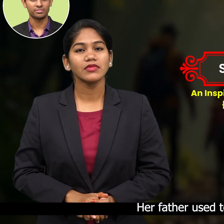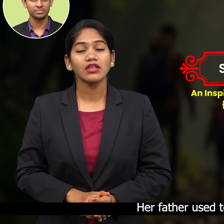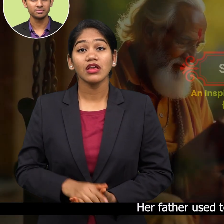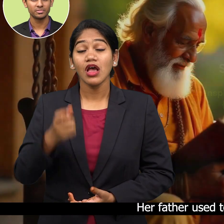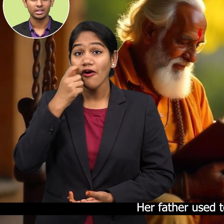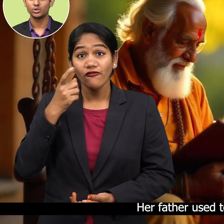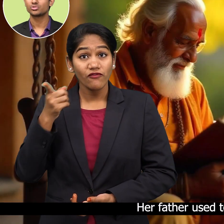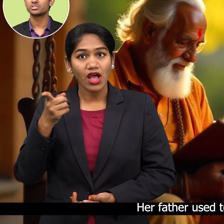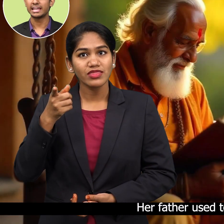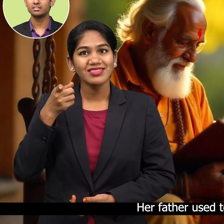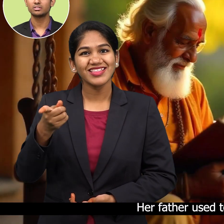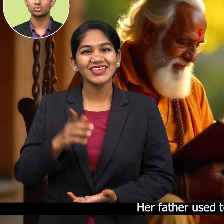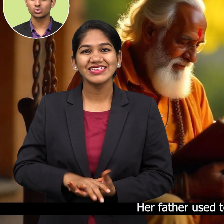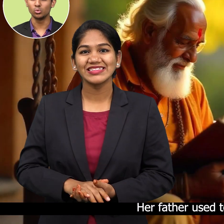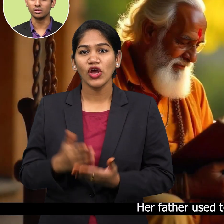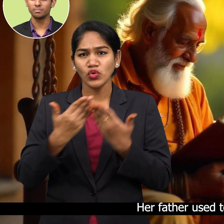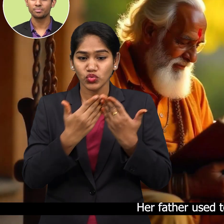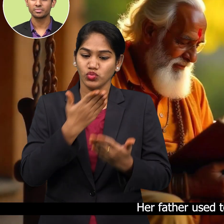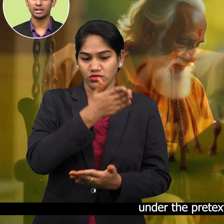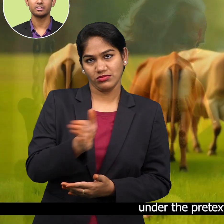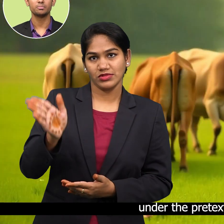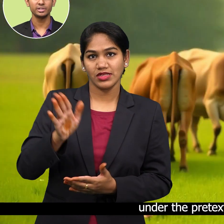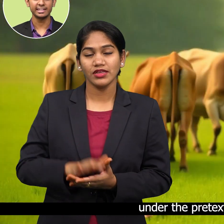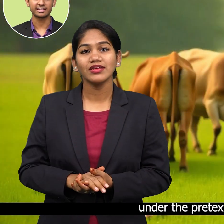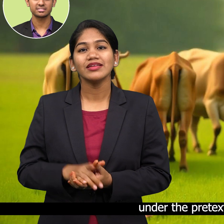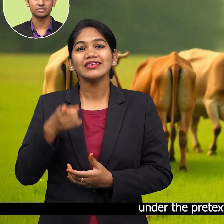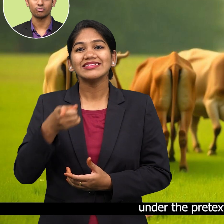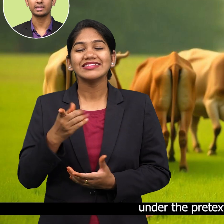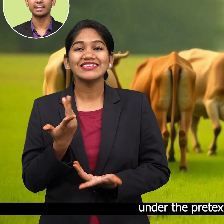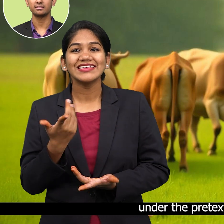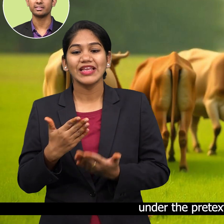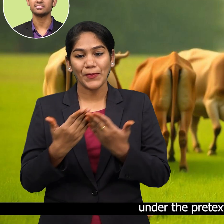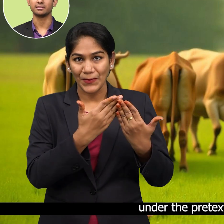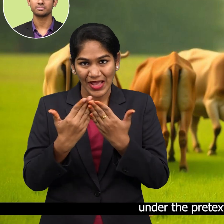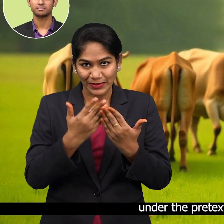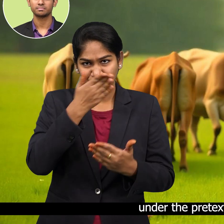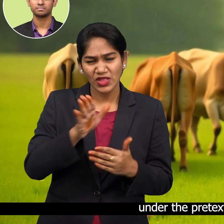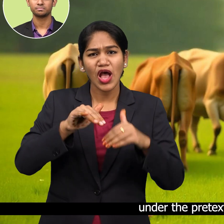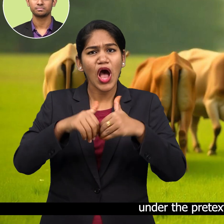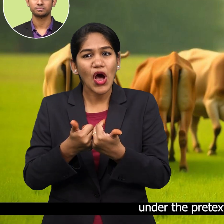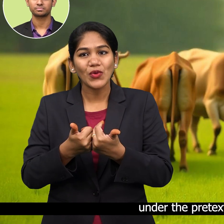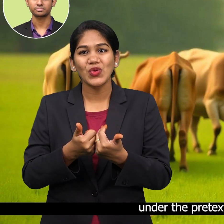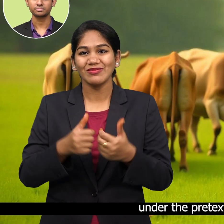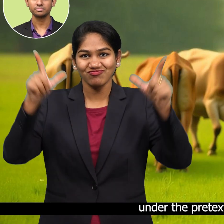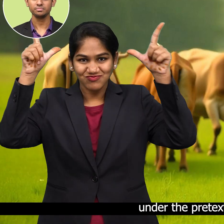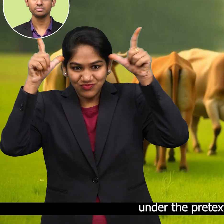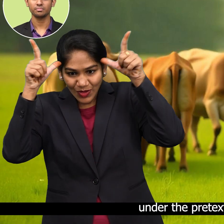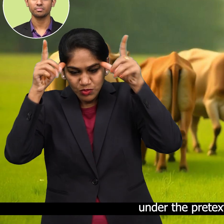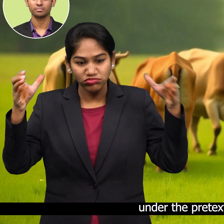Her father used to send her to school under the pretext of cattle grazing.